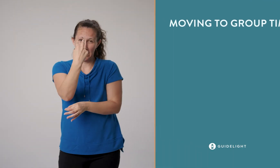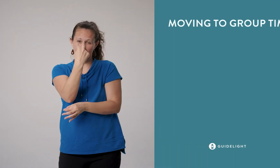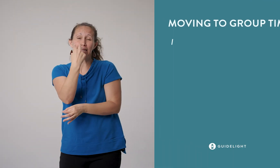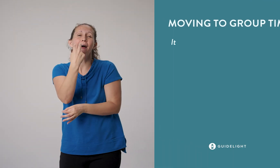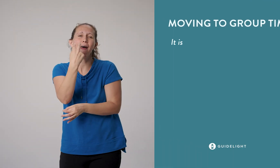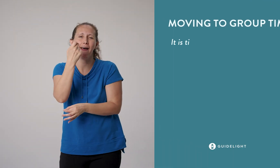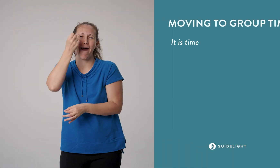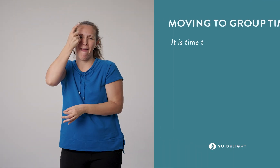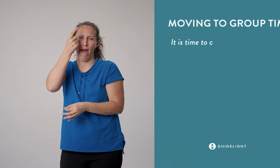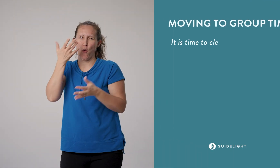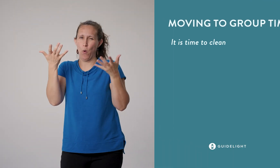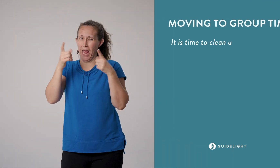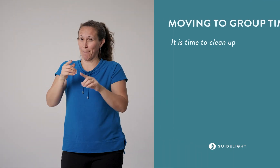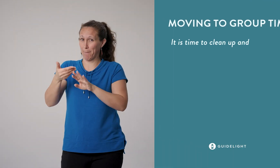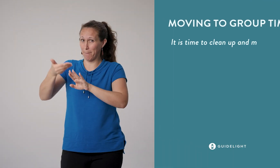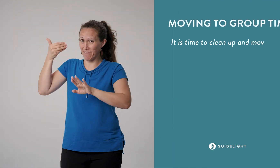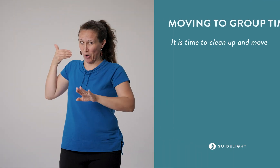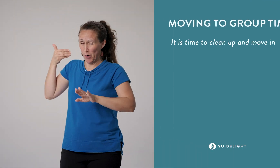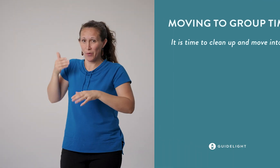It is time to clean up and move into our group time.